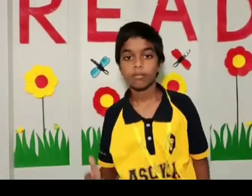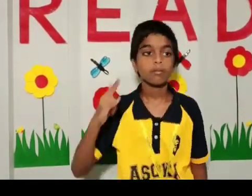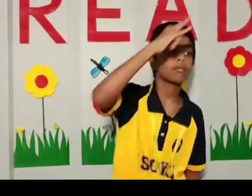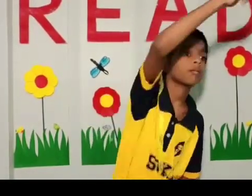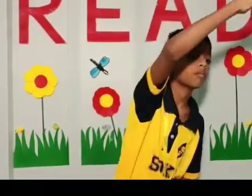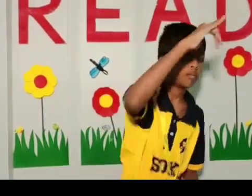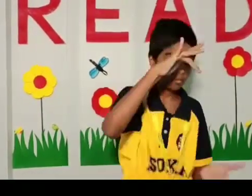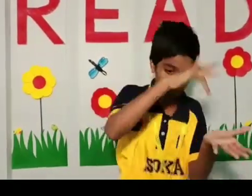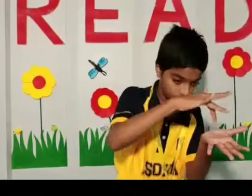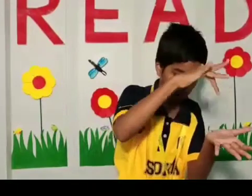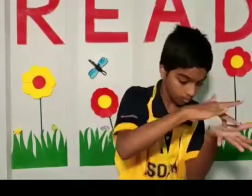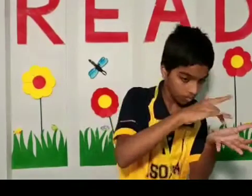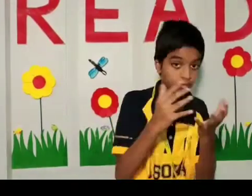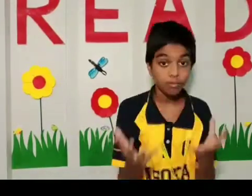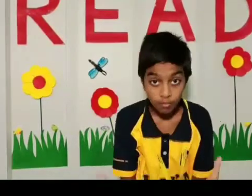Where's the airport?